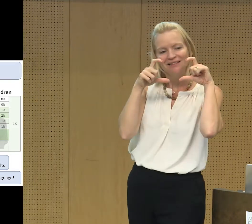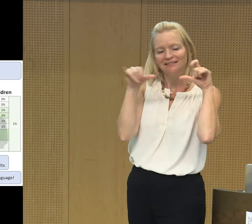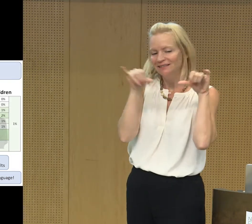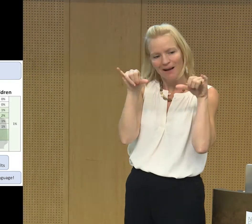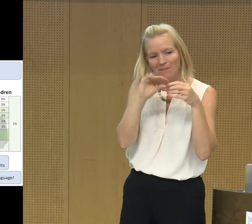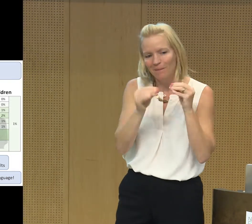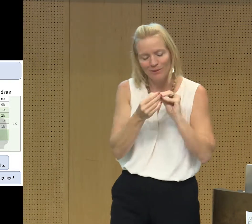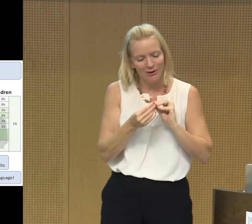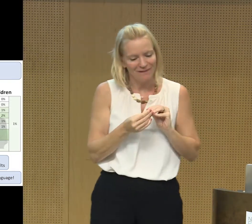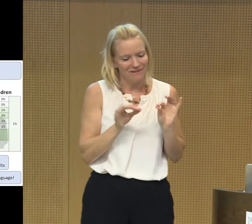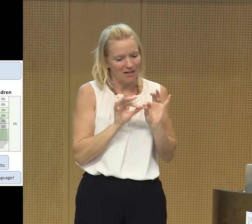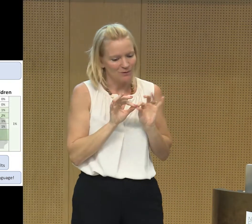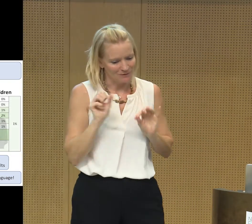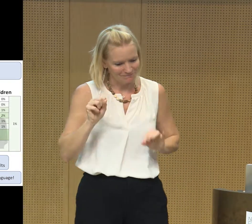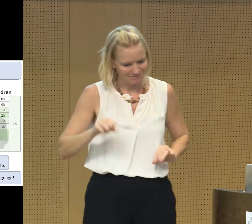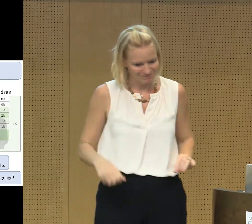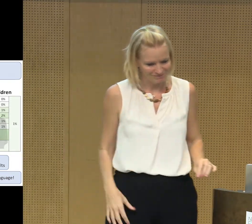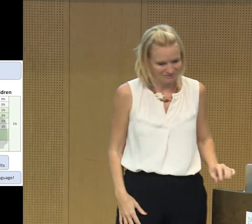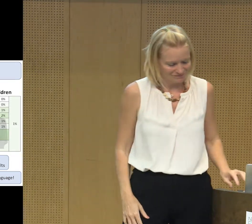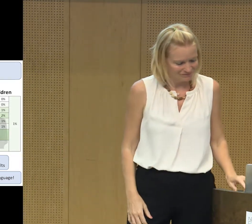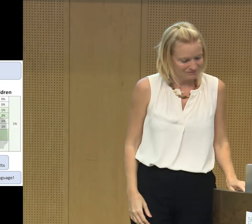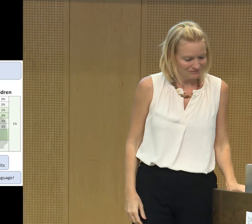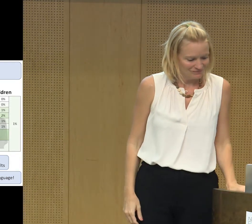those deaf native signing adults.